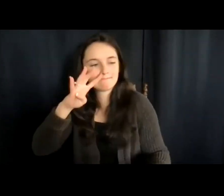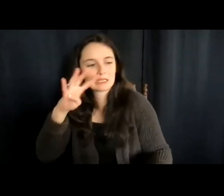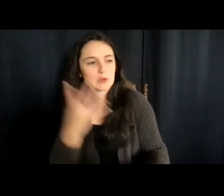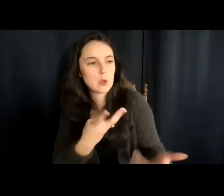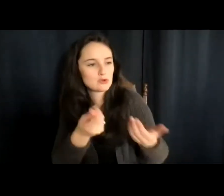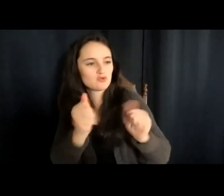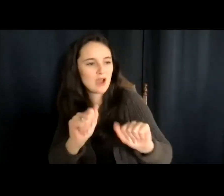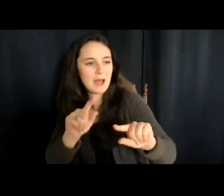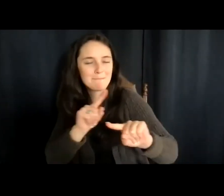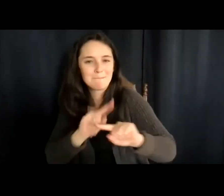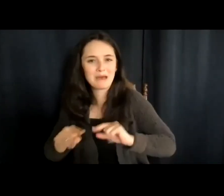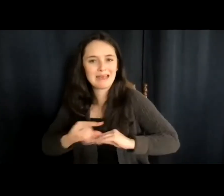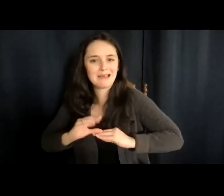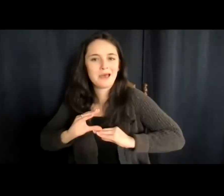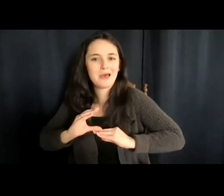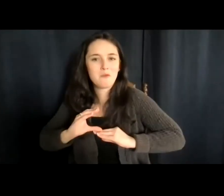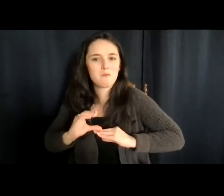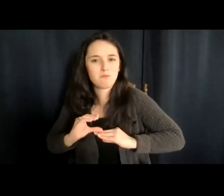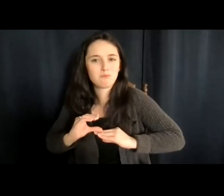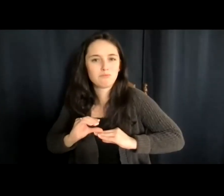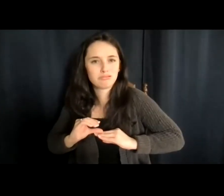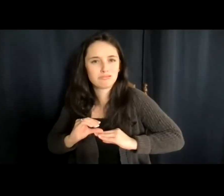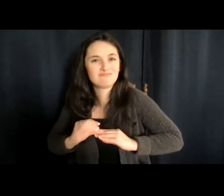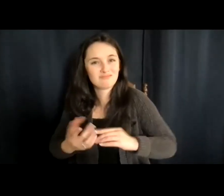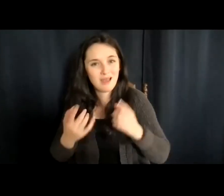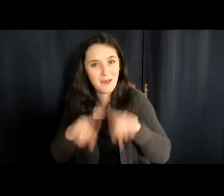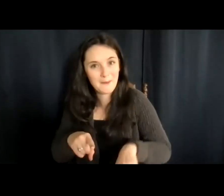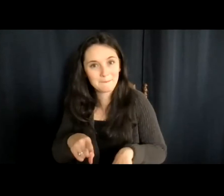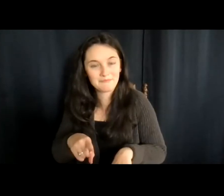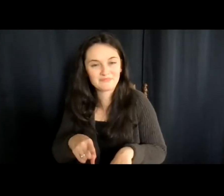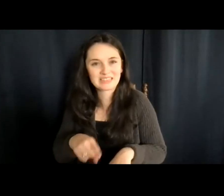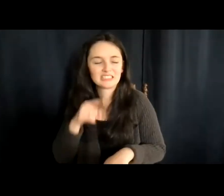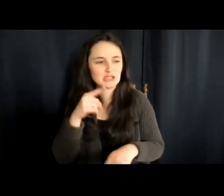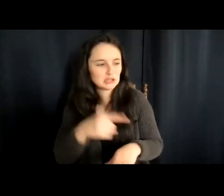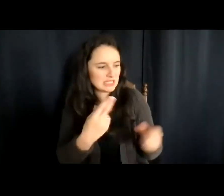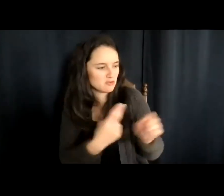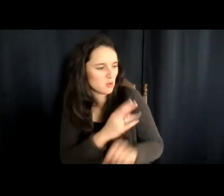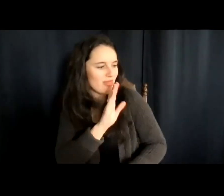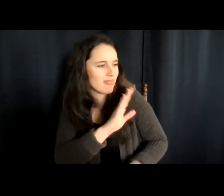those hurt feelings into soulful music.